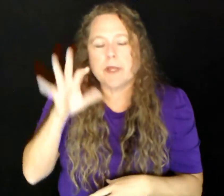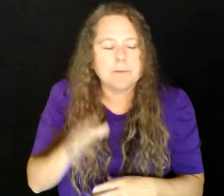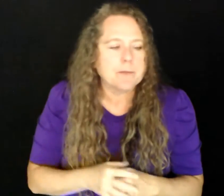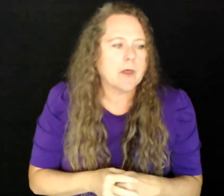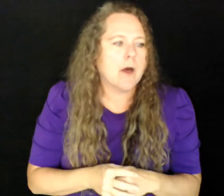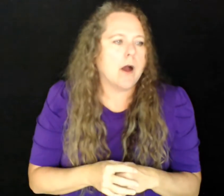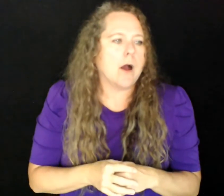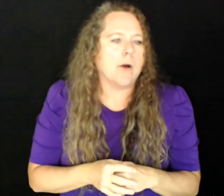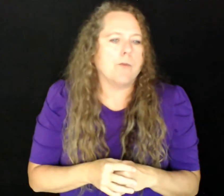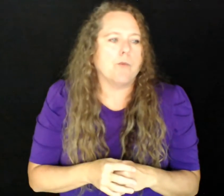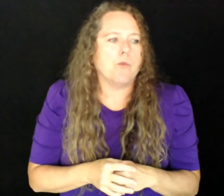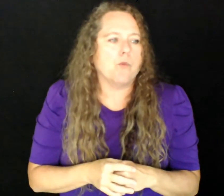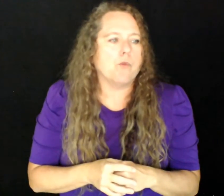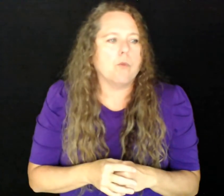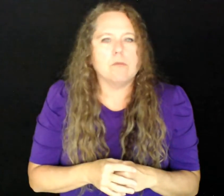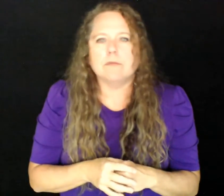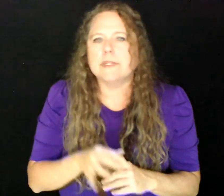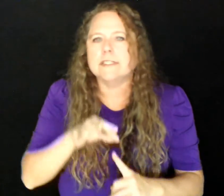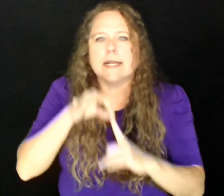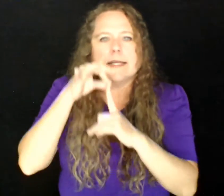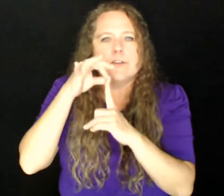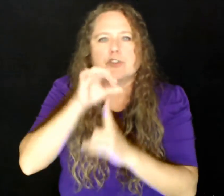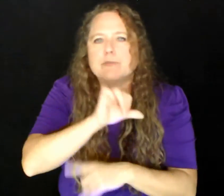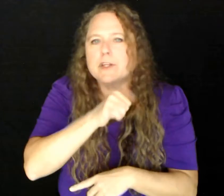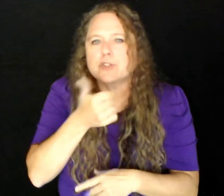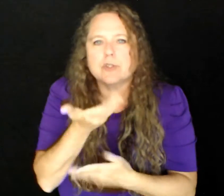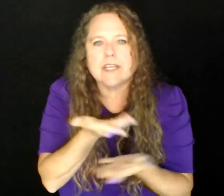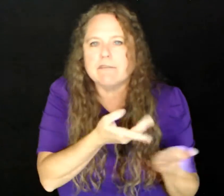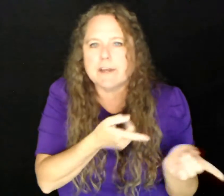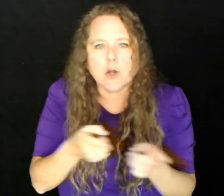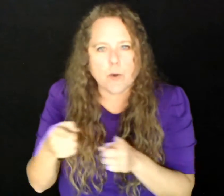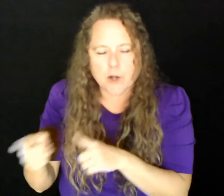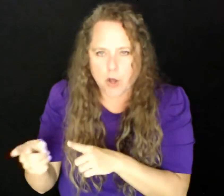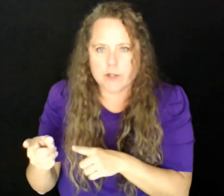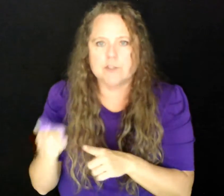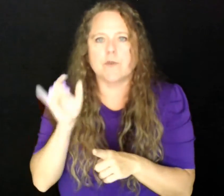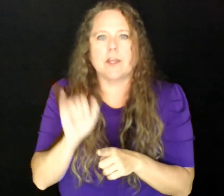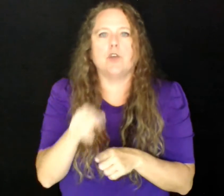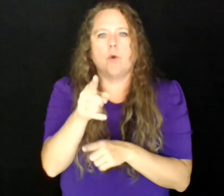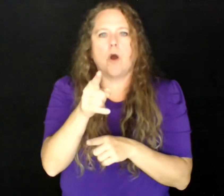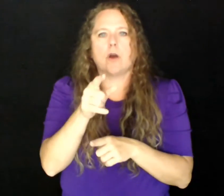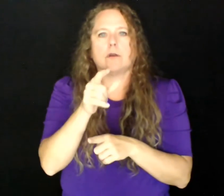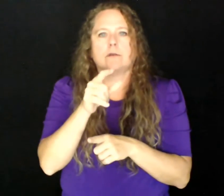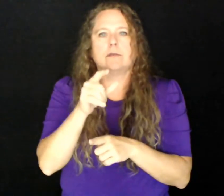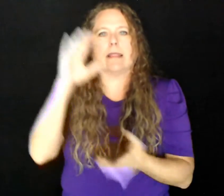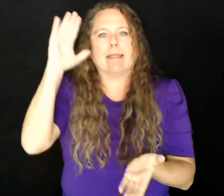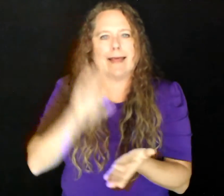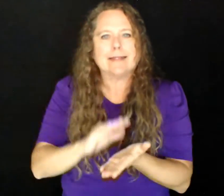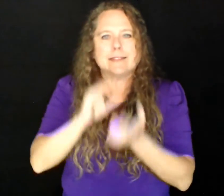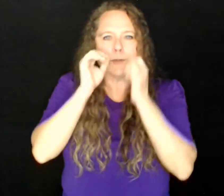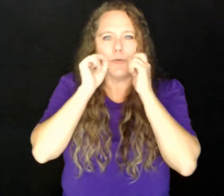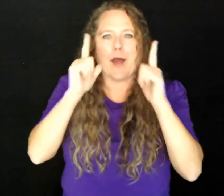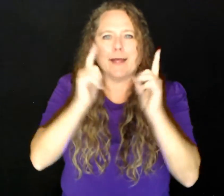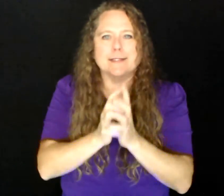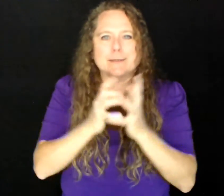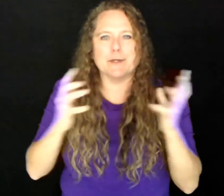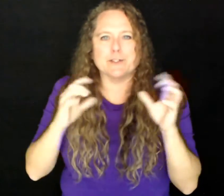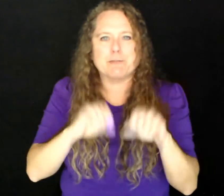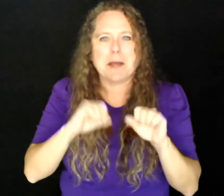sermon? Any kind of other special event going on so that you are less surprised as much as